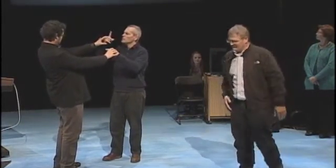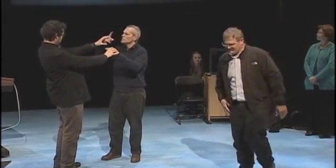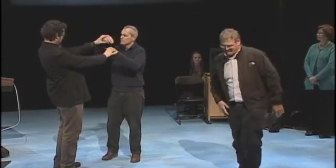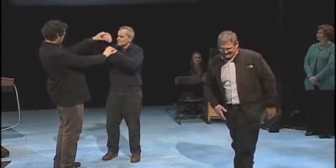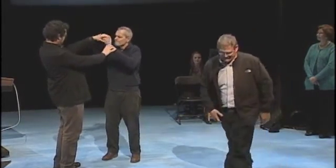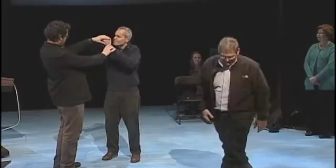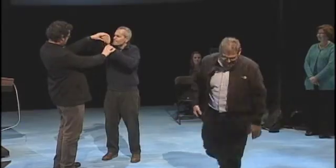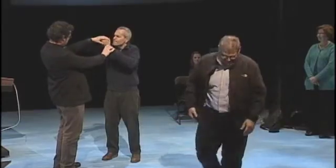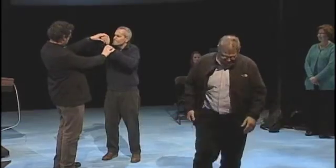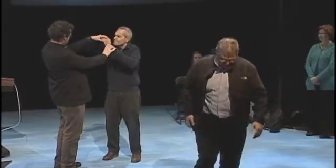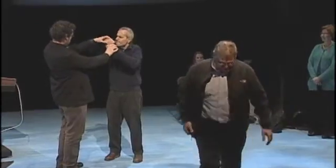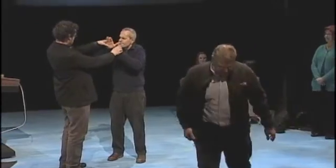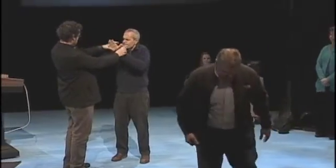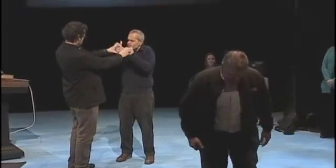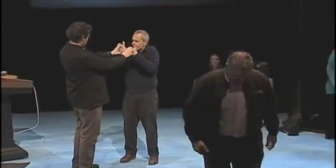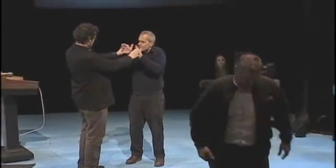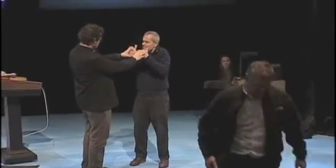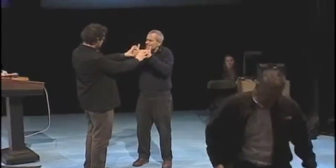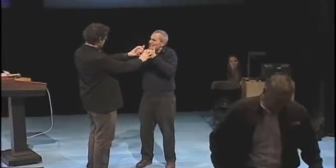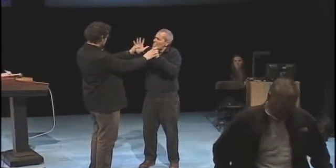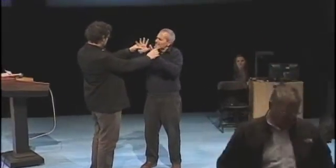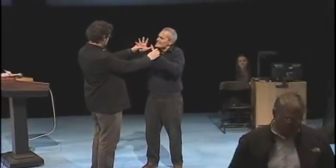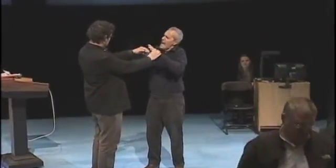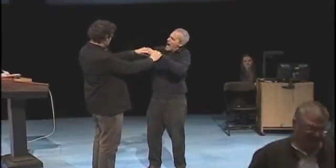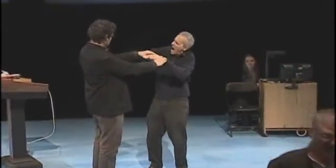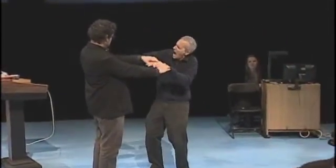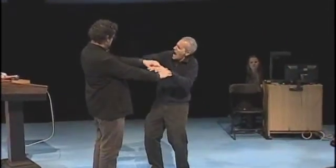And unfortunately, we haven't had that experience yet.